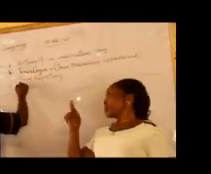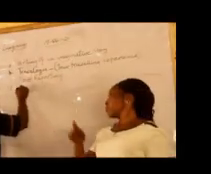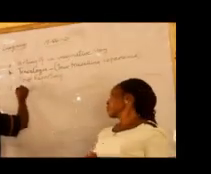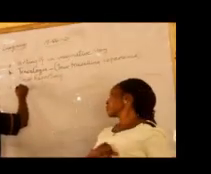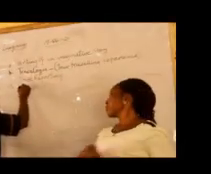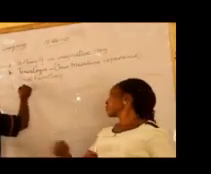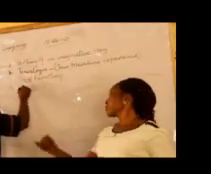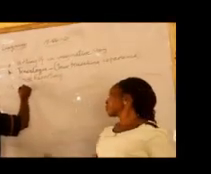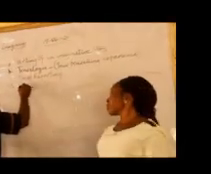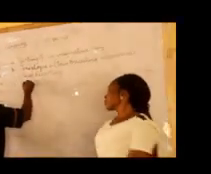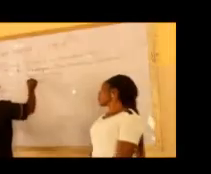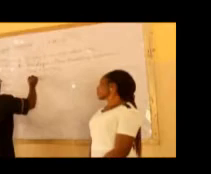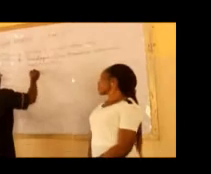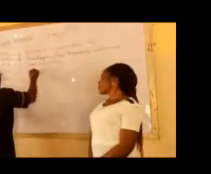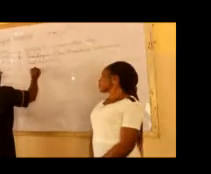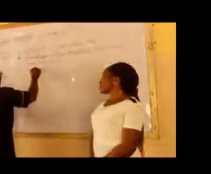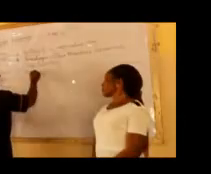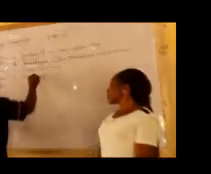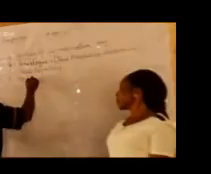statement